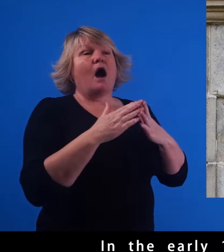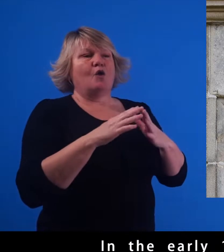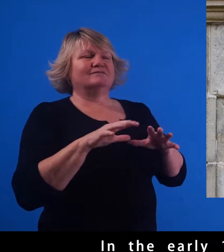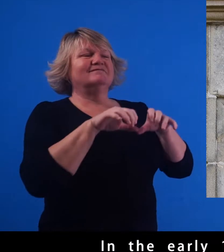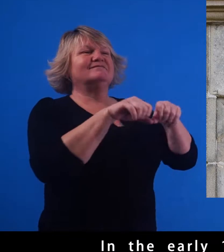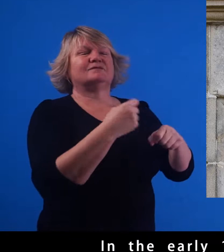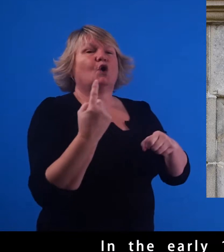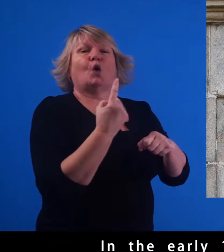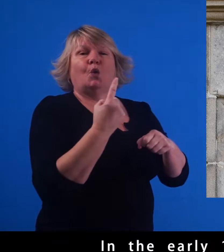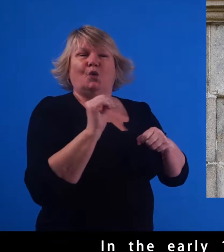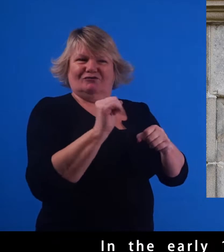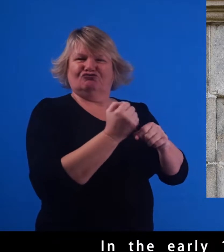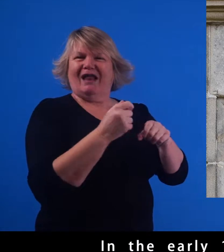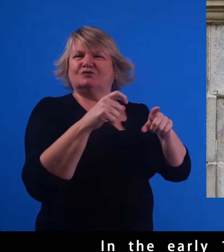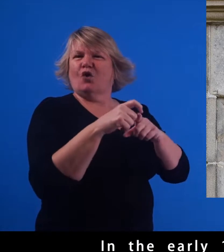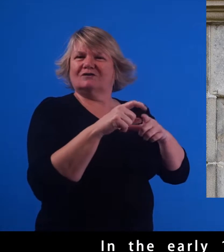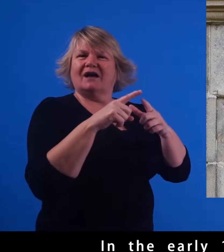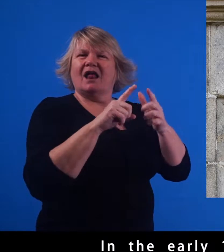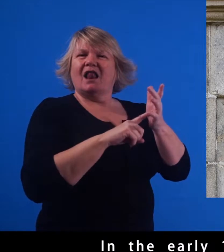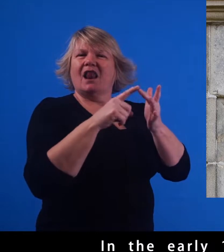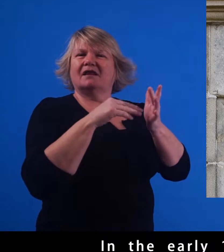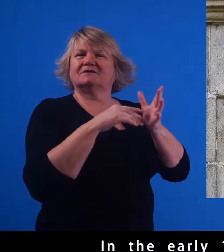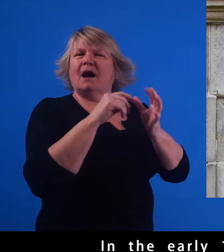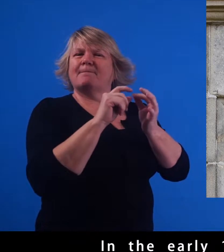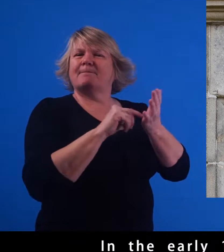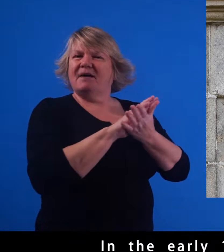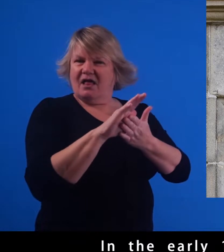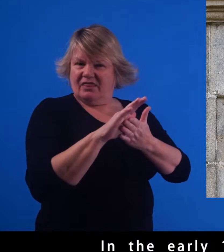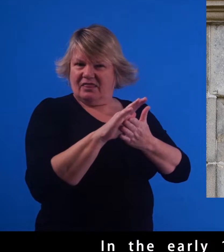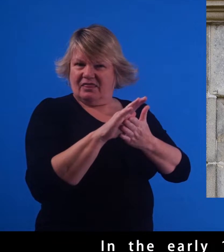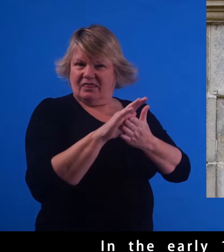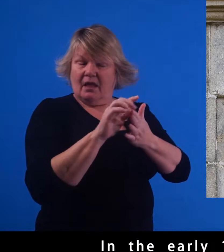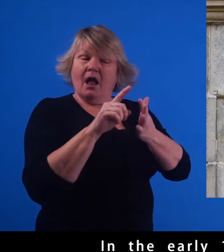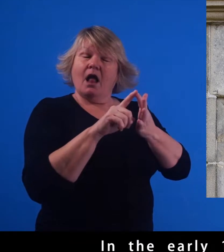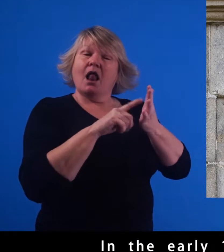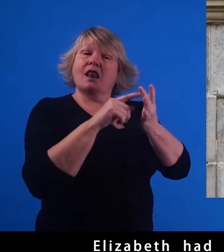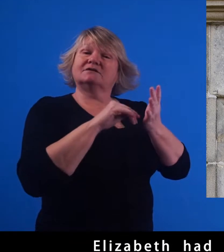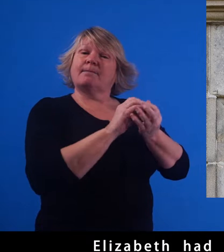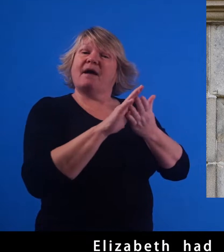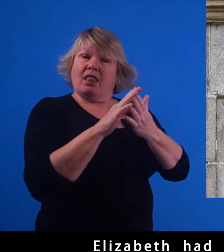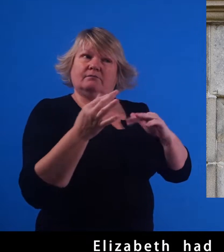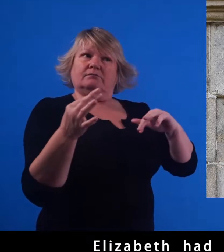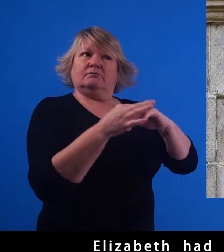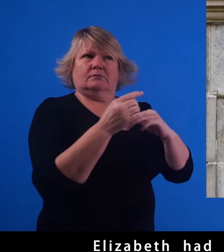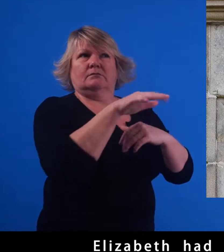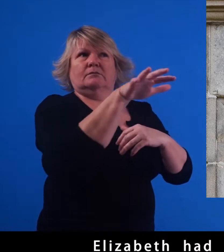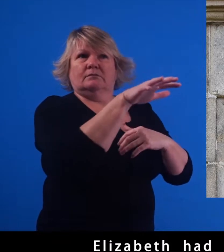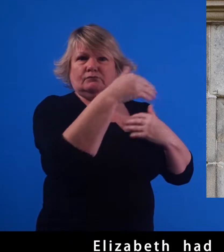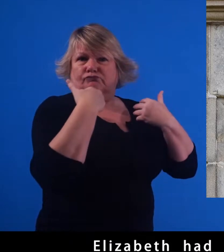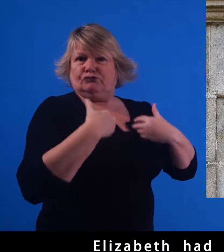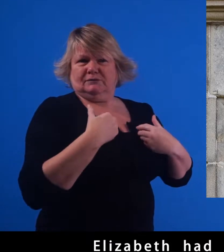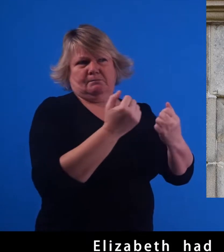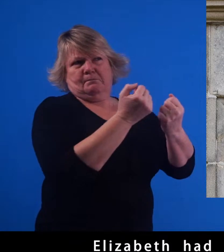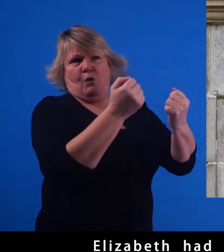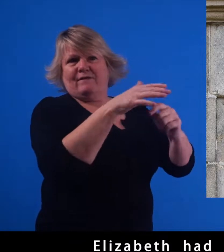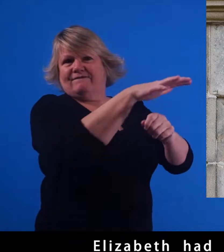In the early 1700s, the house was acquired by Gray's granddaughter, Elizabeth. Elizabeth had married